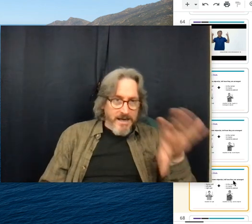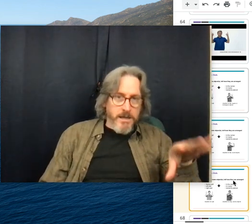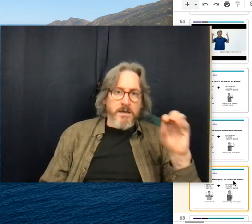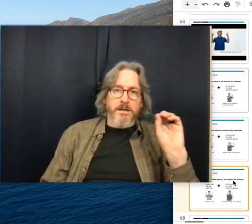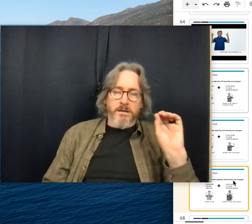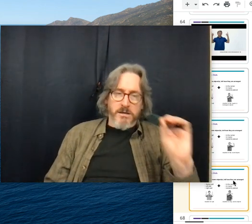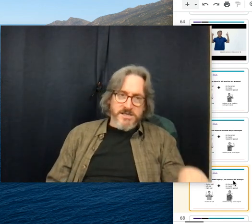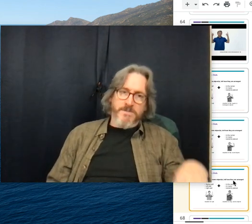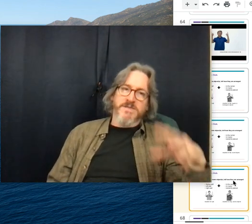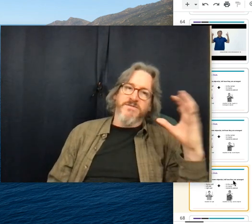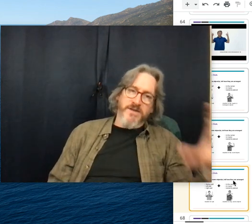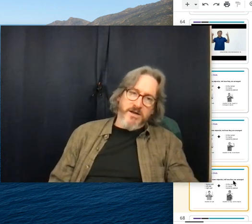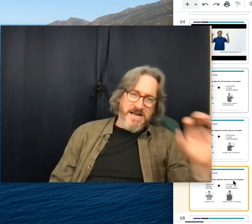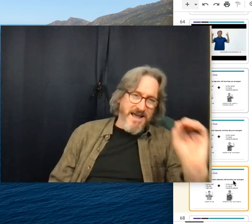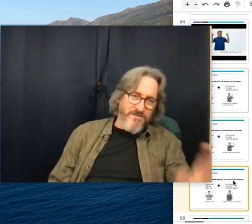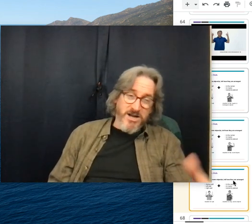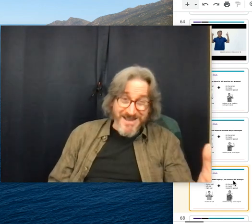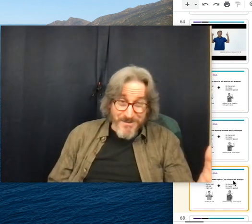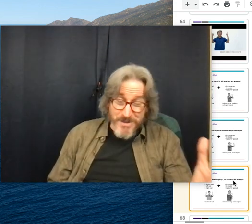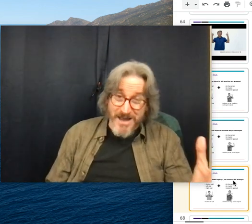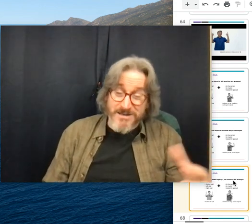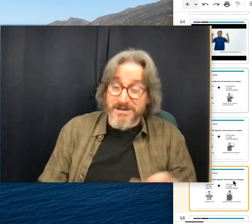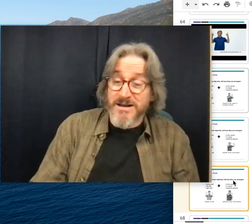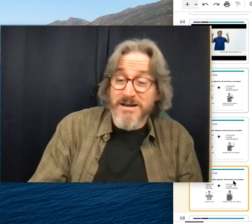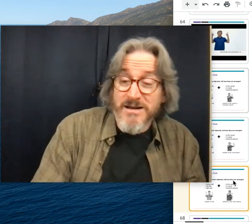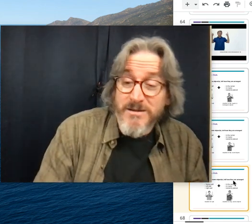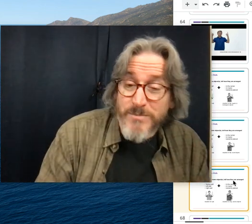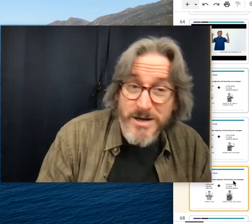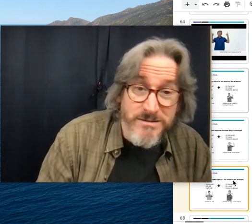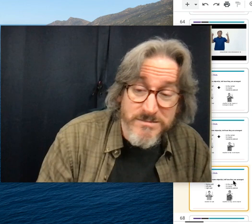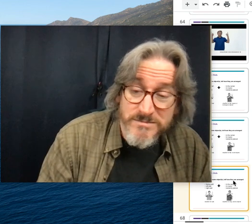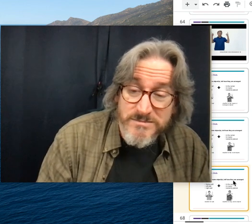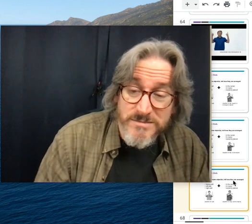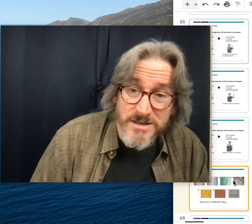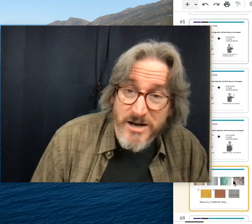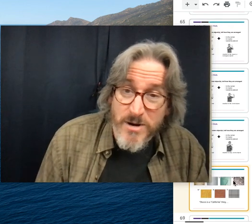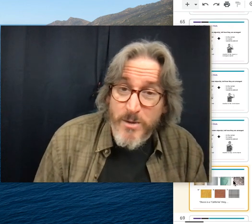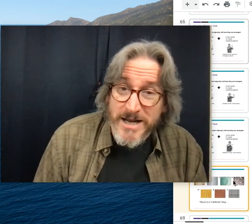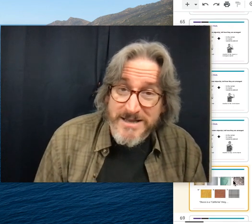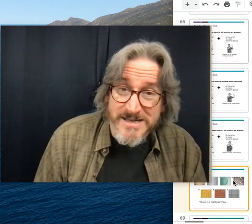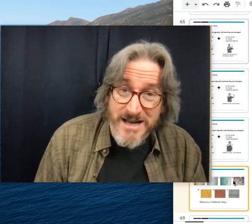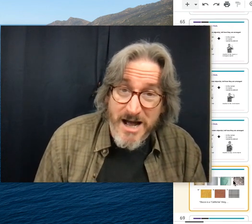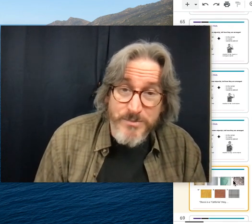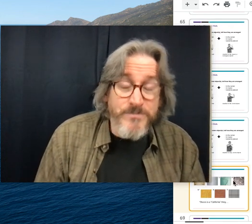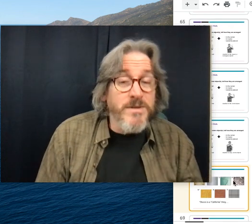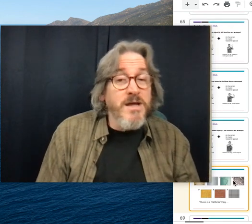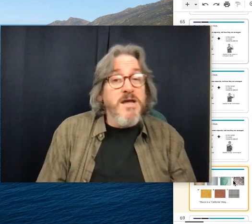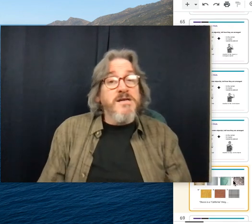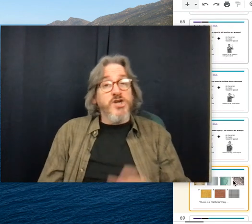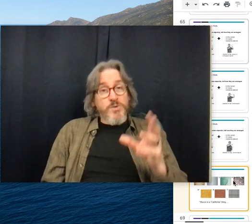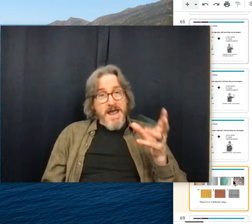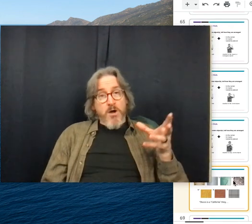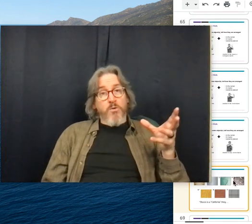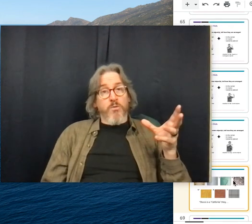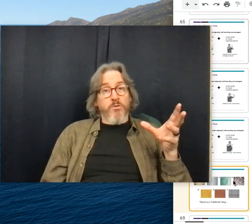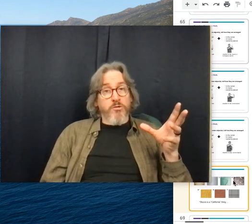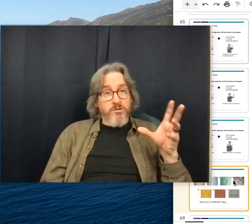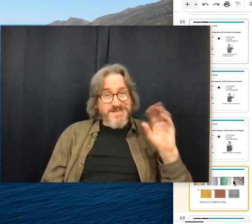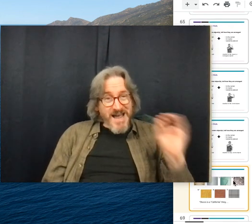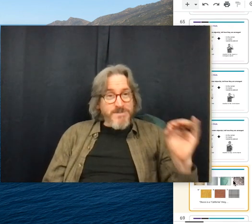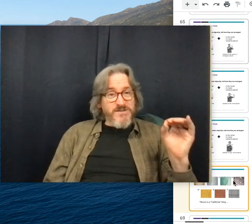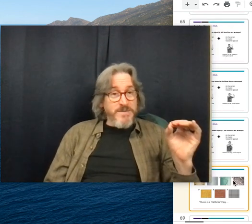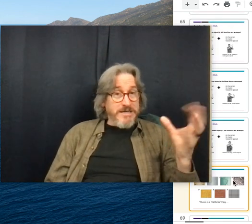putting in little snippets of videos. I haven't cut them yet, but I want to get this up. So now,